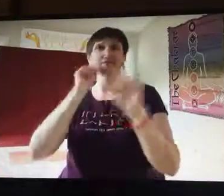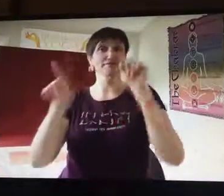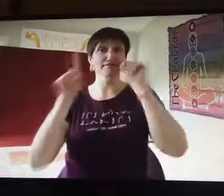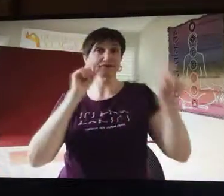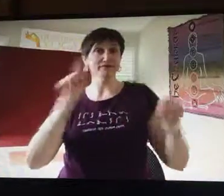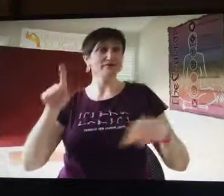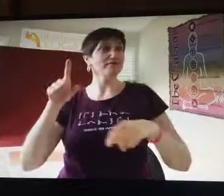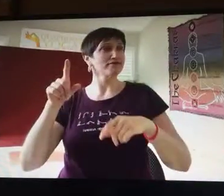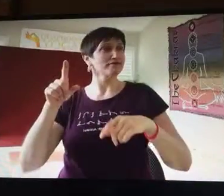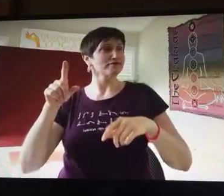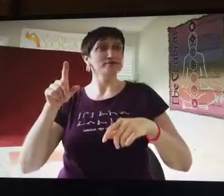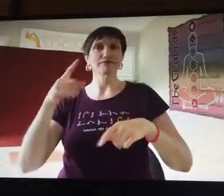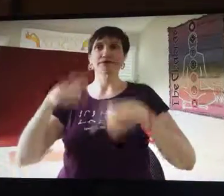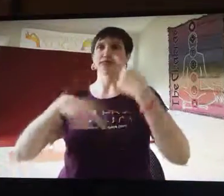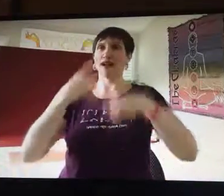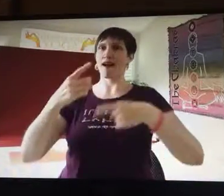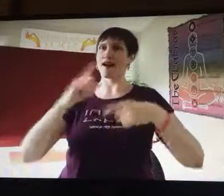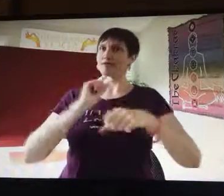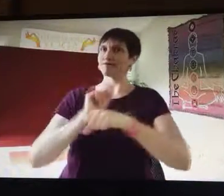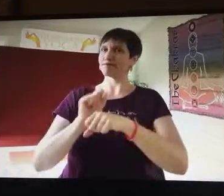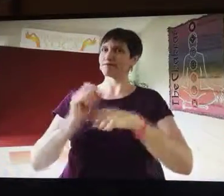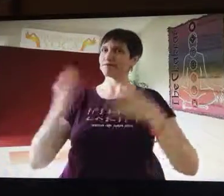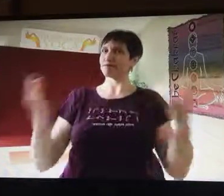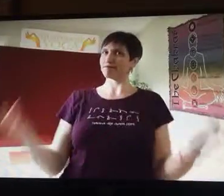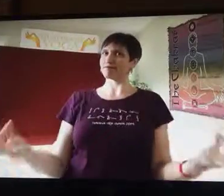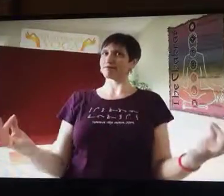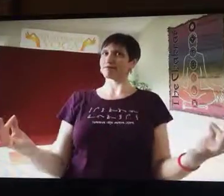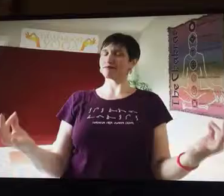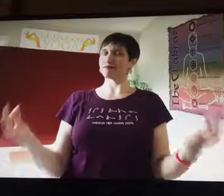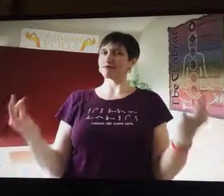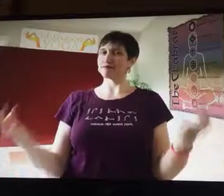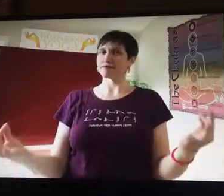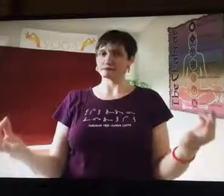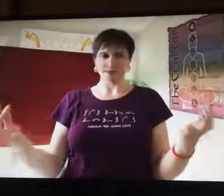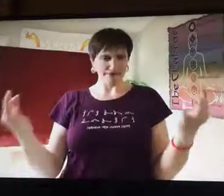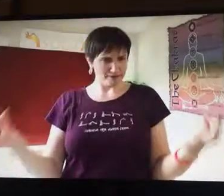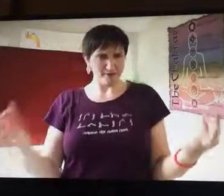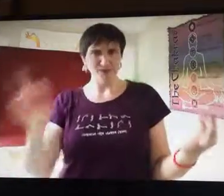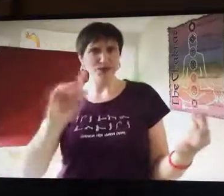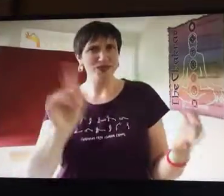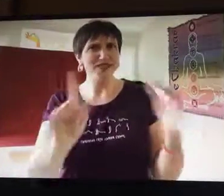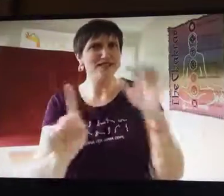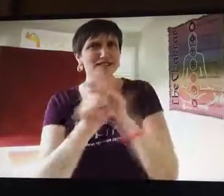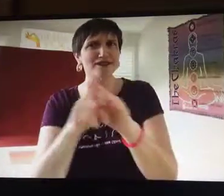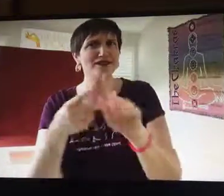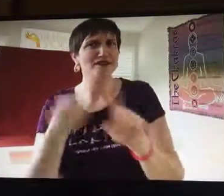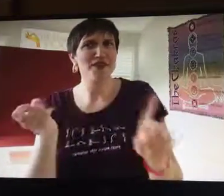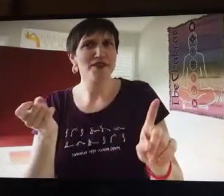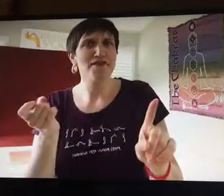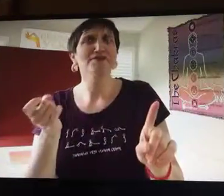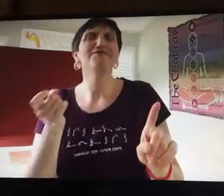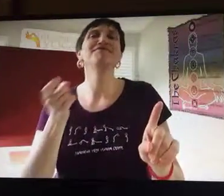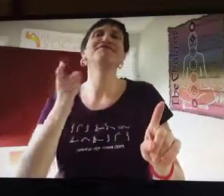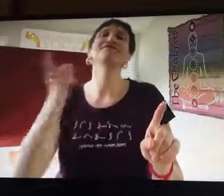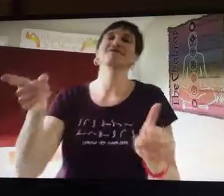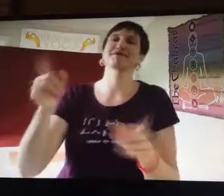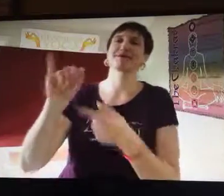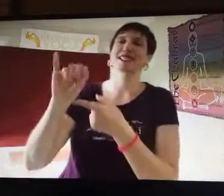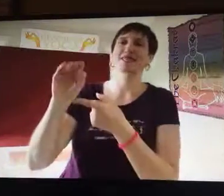for a while, this popular sign has shown up, which is this sign. Where does it come from?